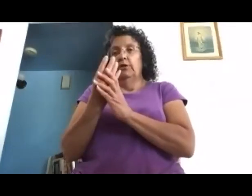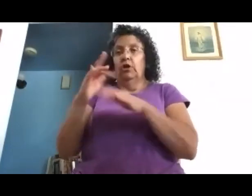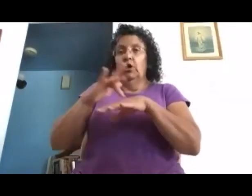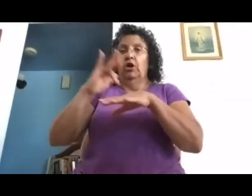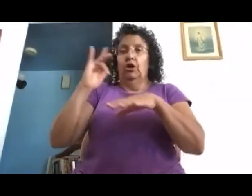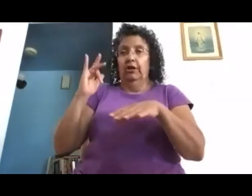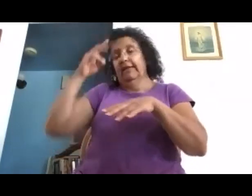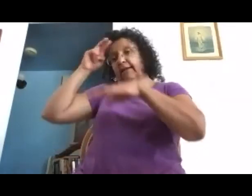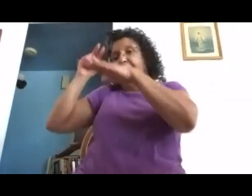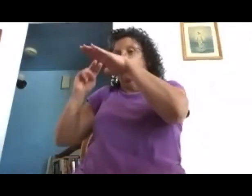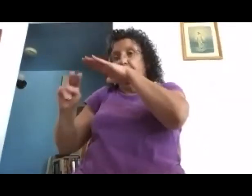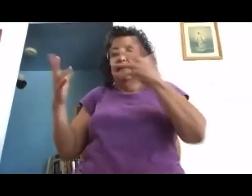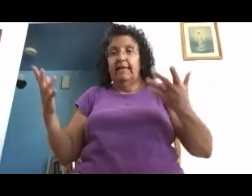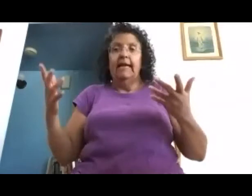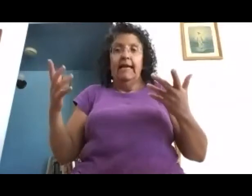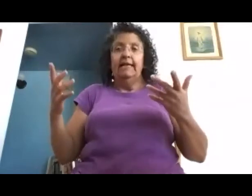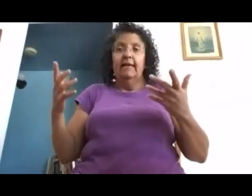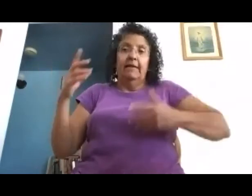with a question.